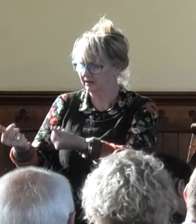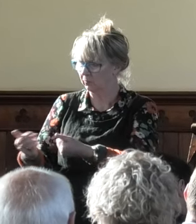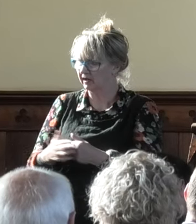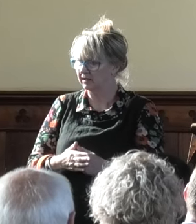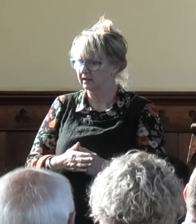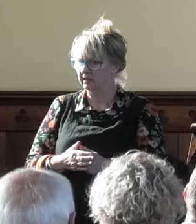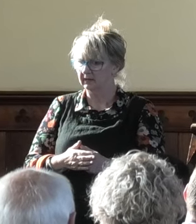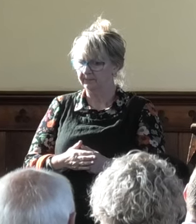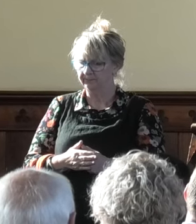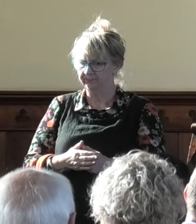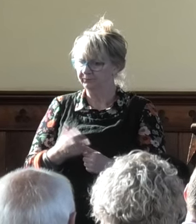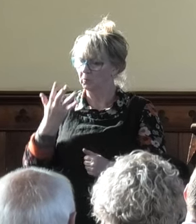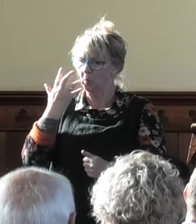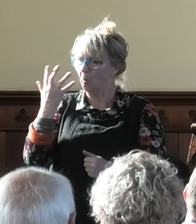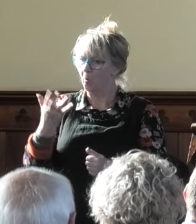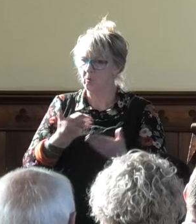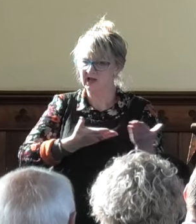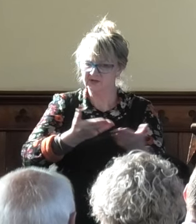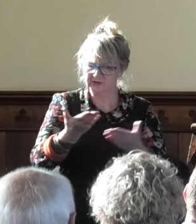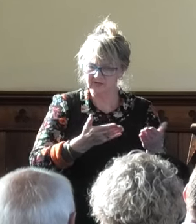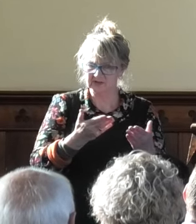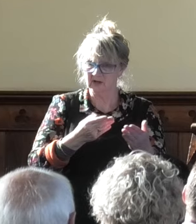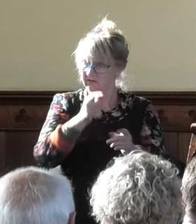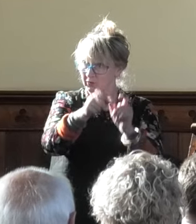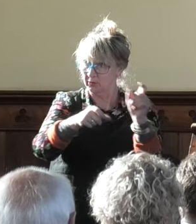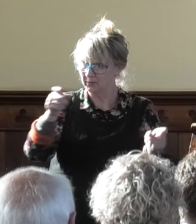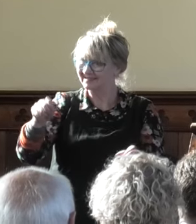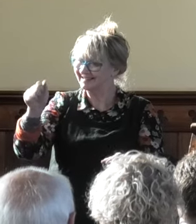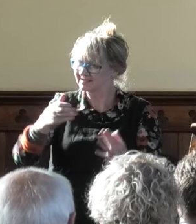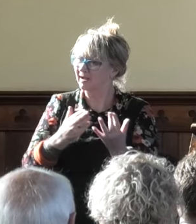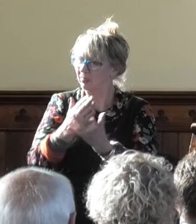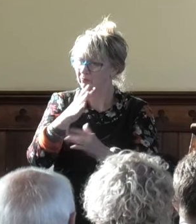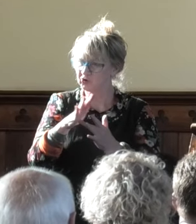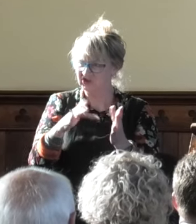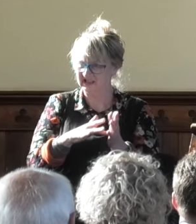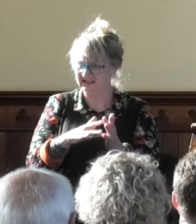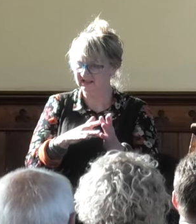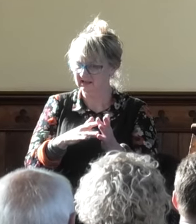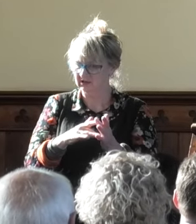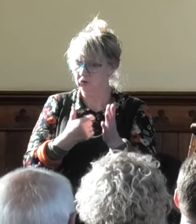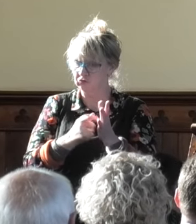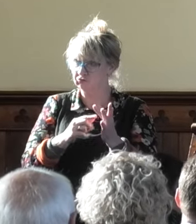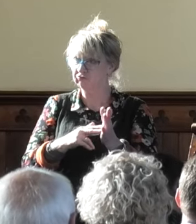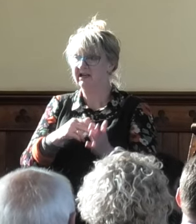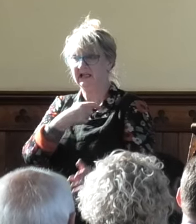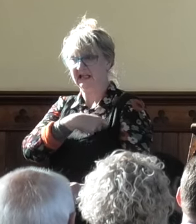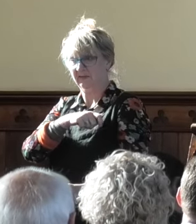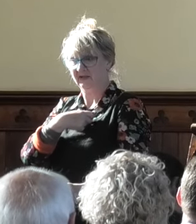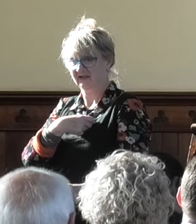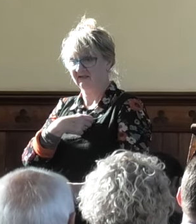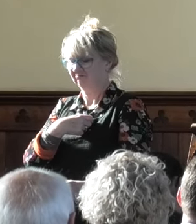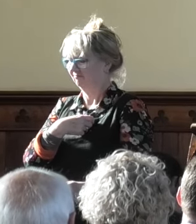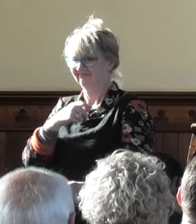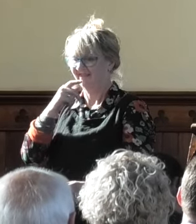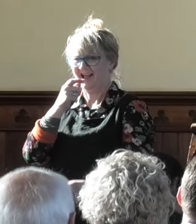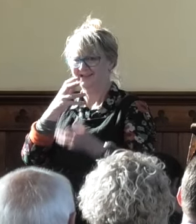said it in as many words, it was always service to Jesus. And once she committed, it was always full on. I still smile about the